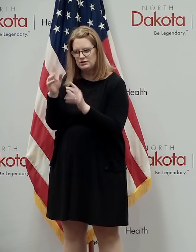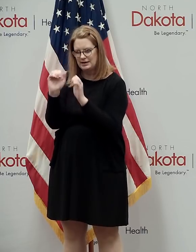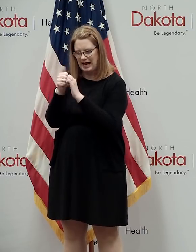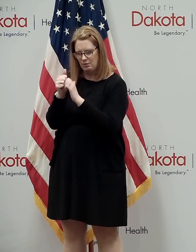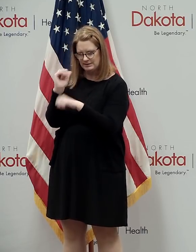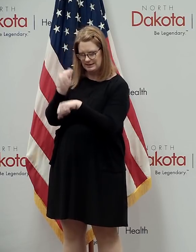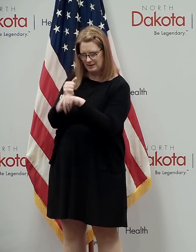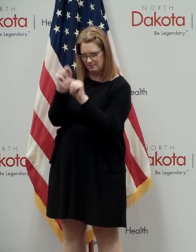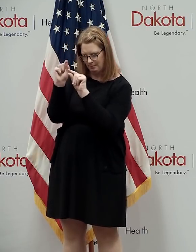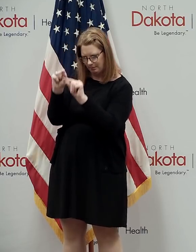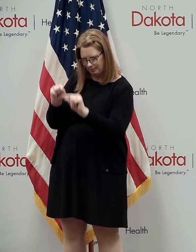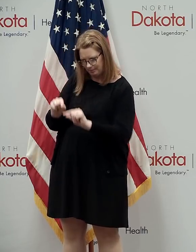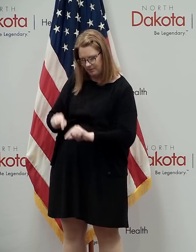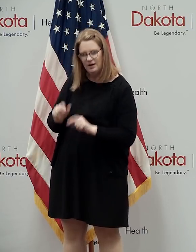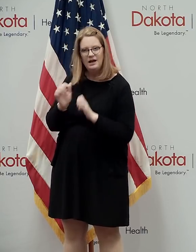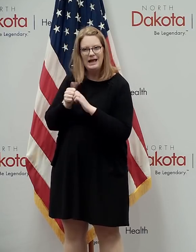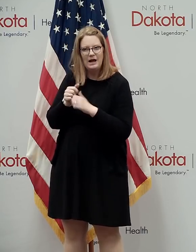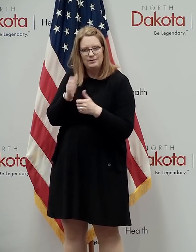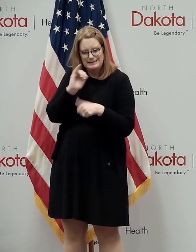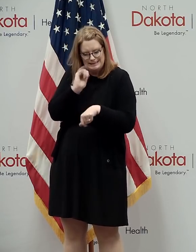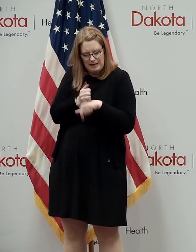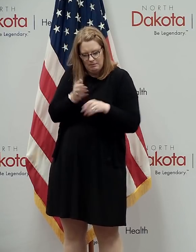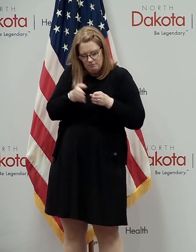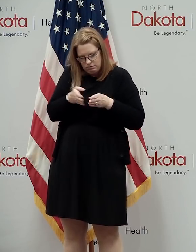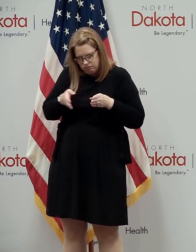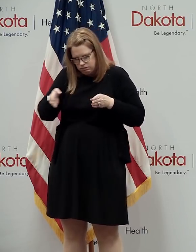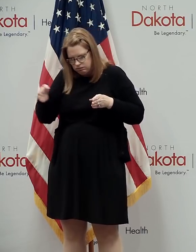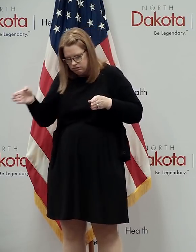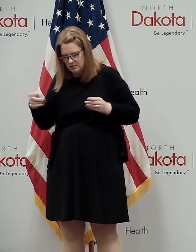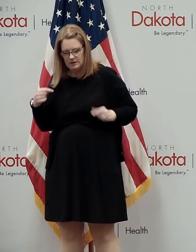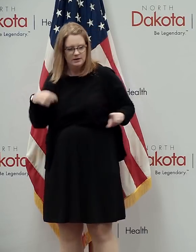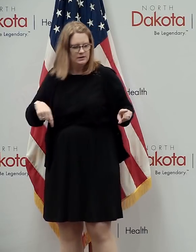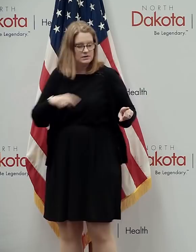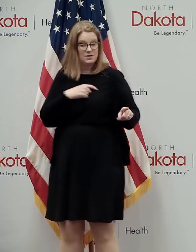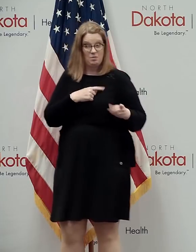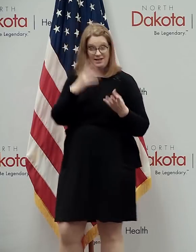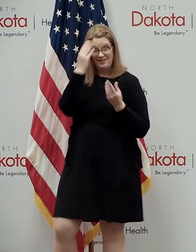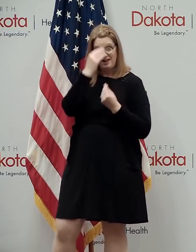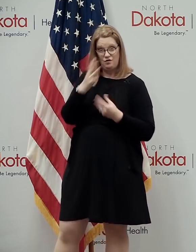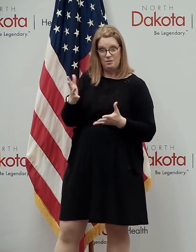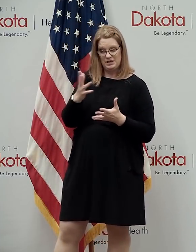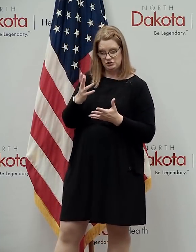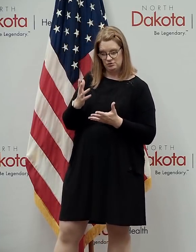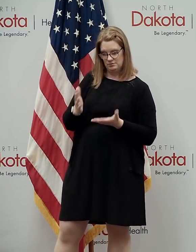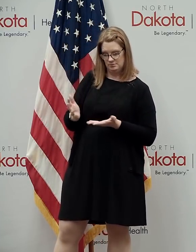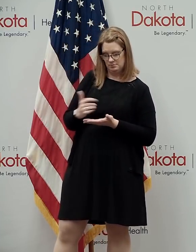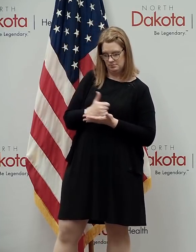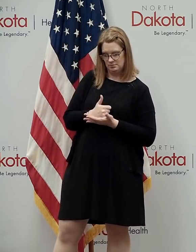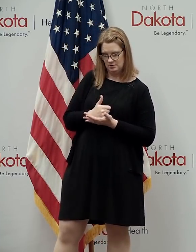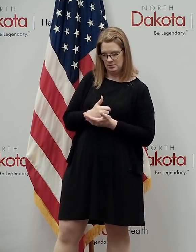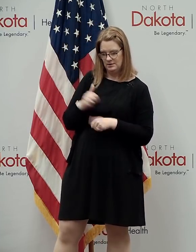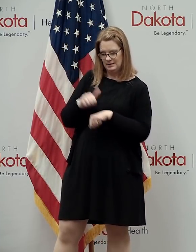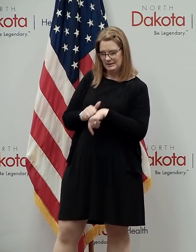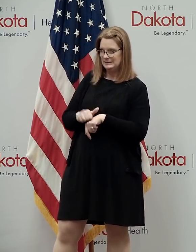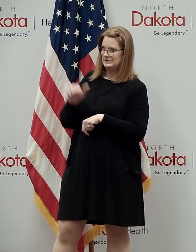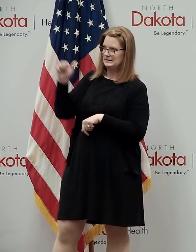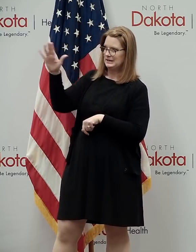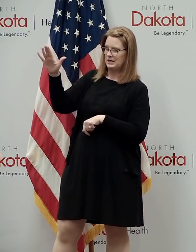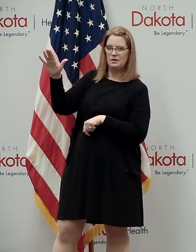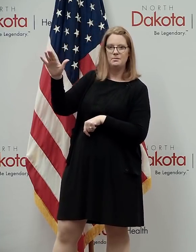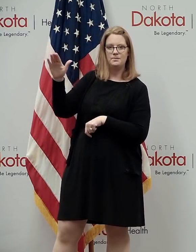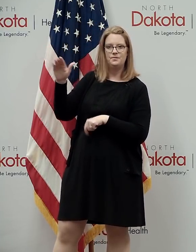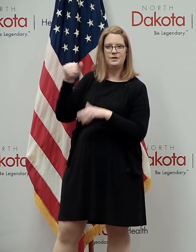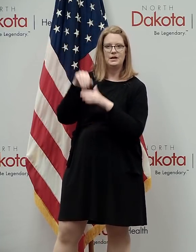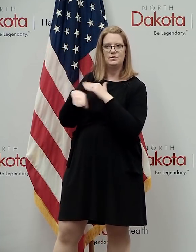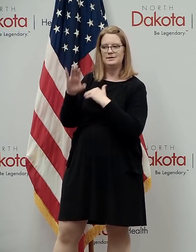with the CDC? Yes, so we generate all the data, and we generate the sequence, and then we send it up through pipelines, and it